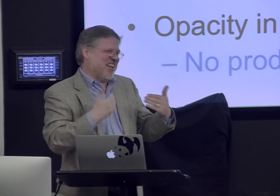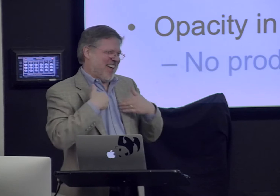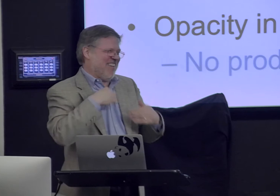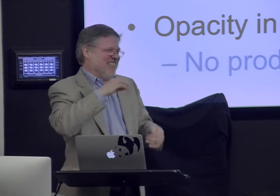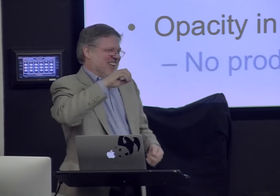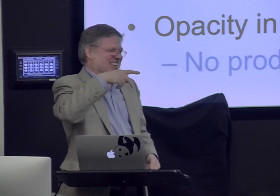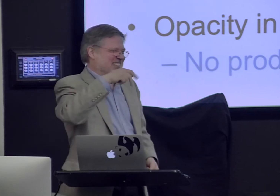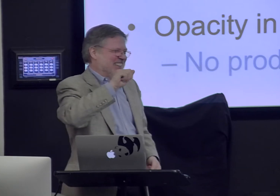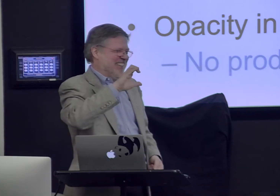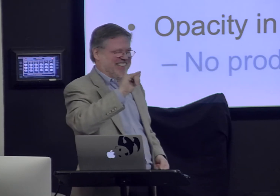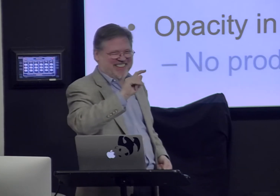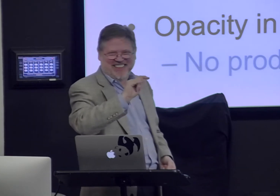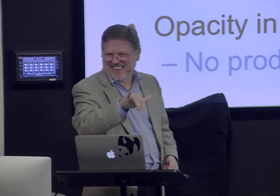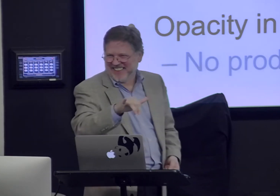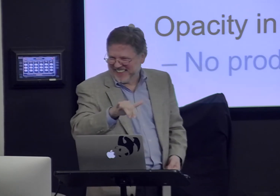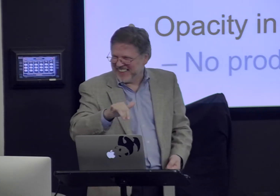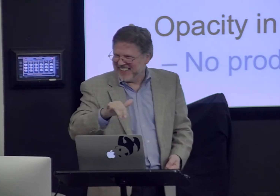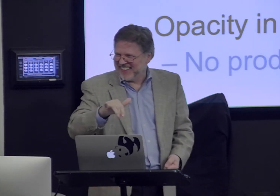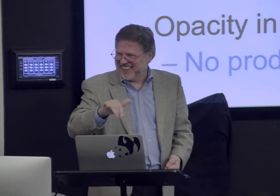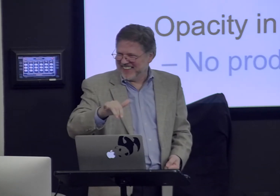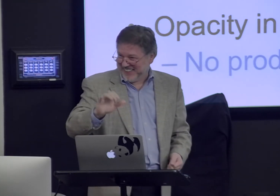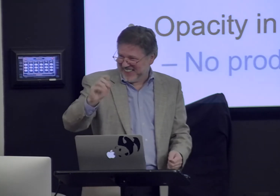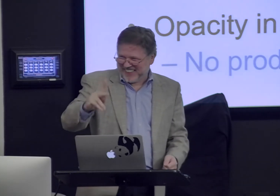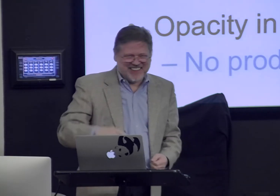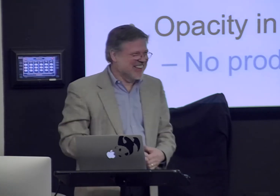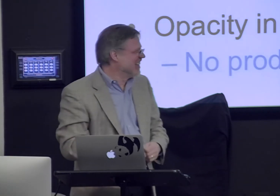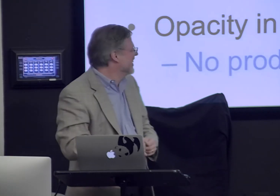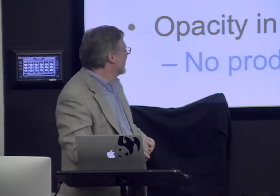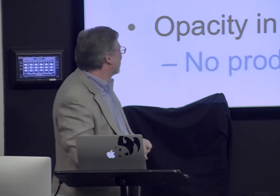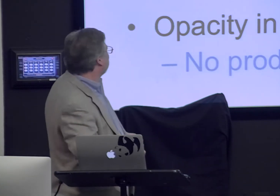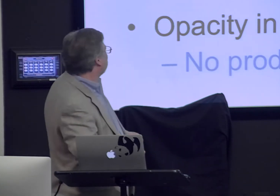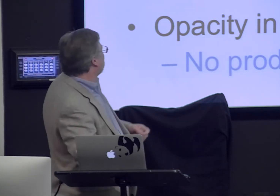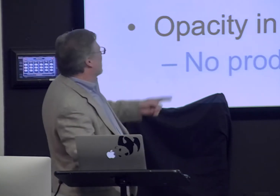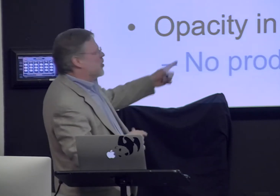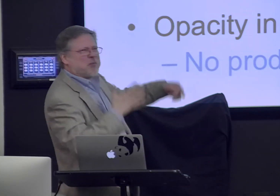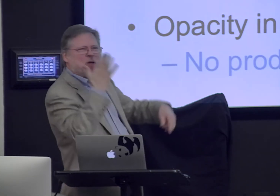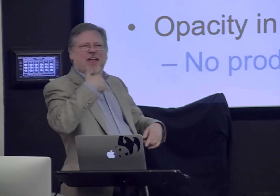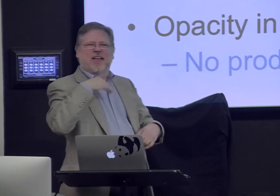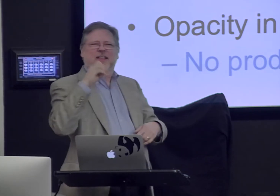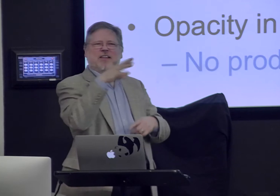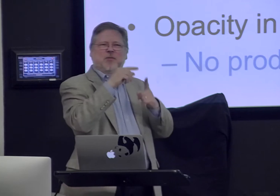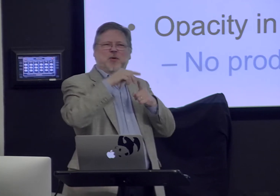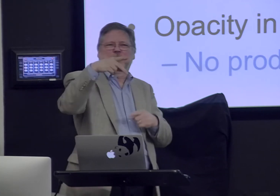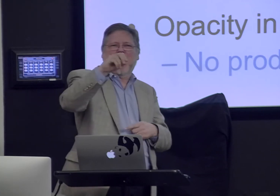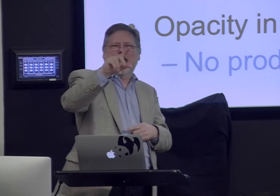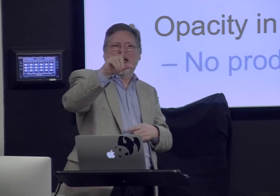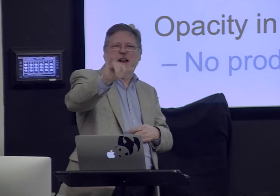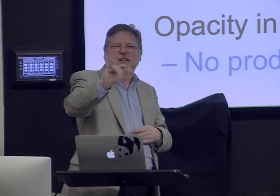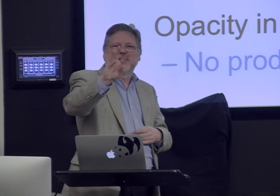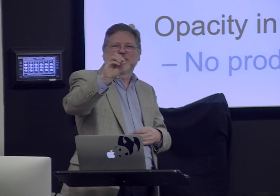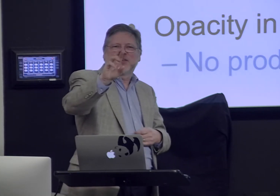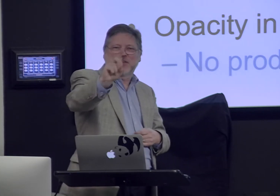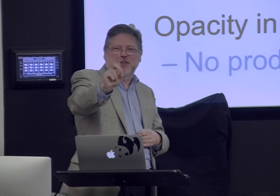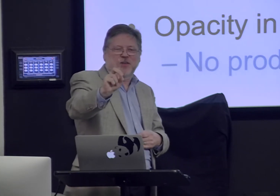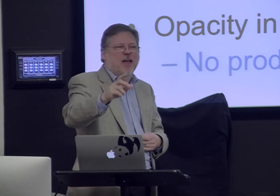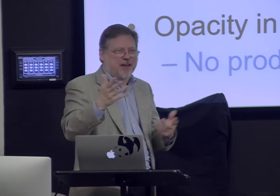Iconicity has been given a great deal of attention in sign language research, but I would argue it's high time to also start looking